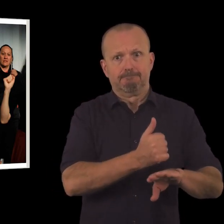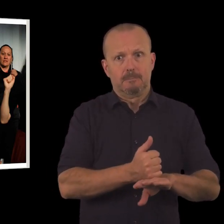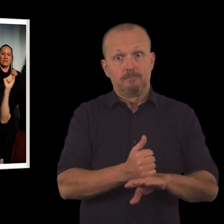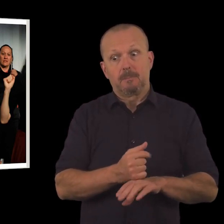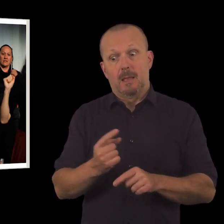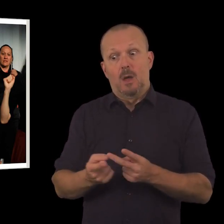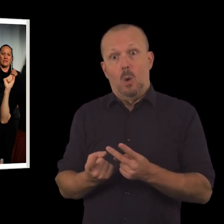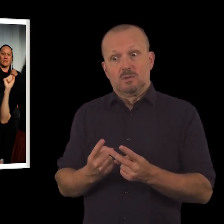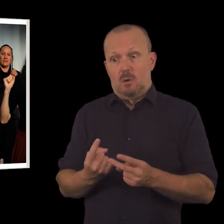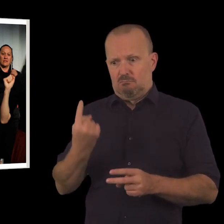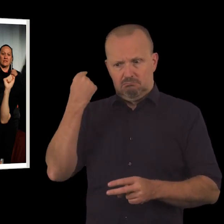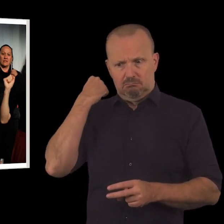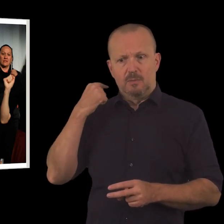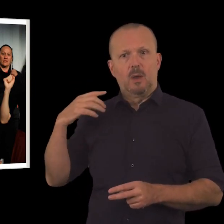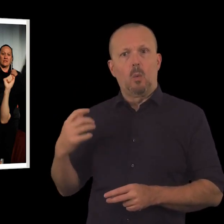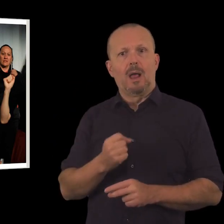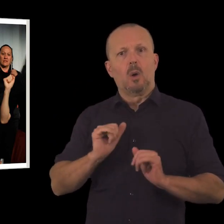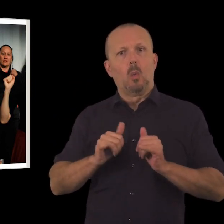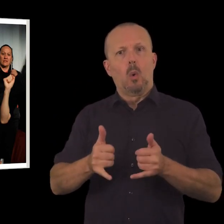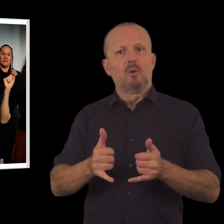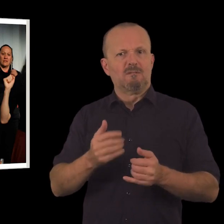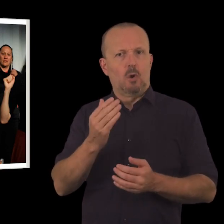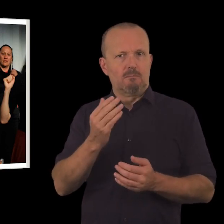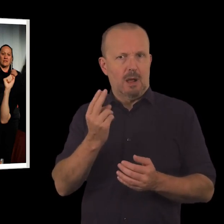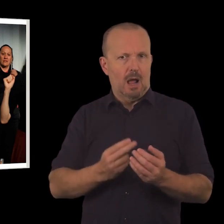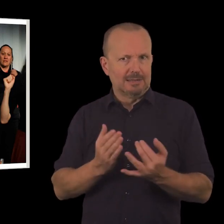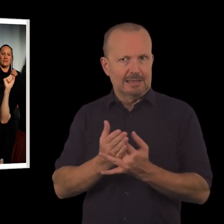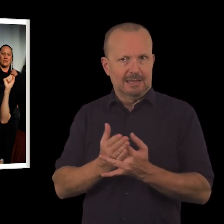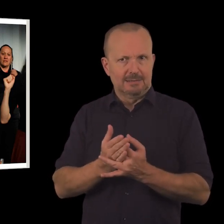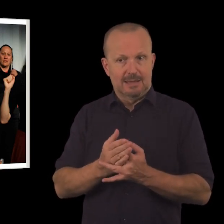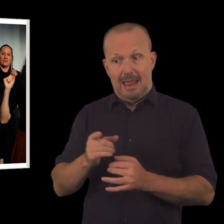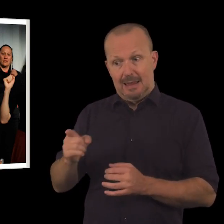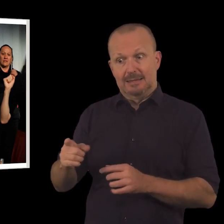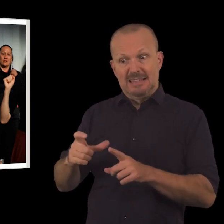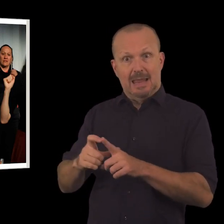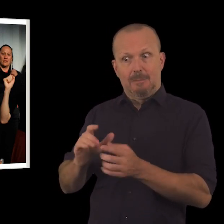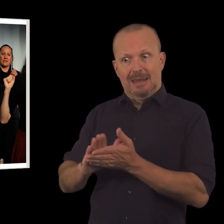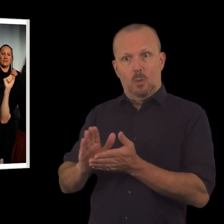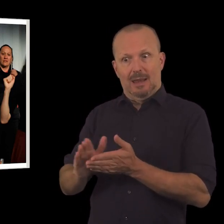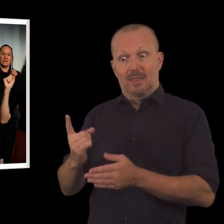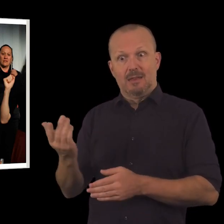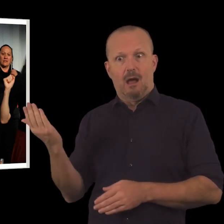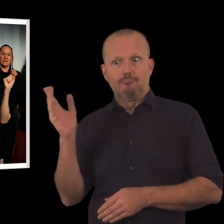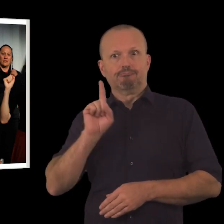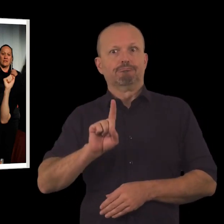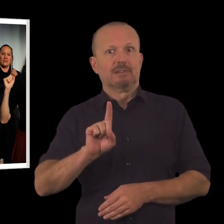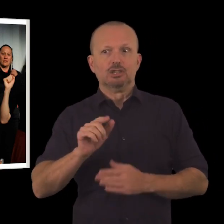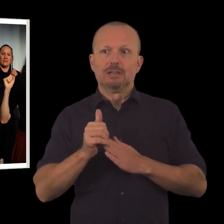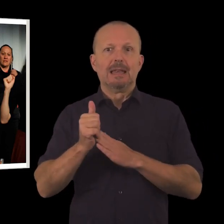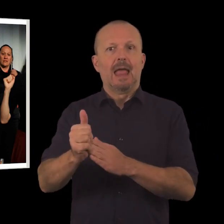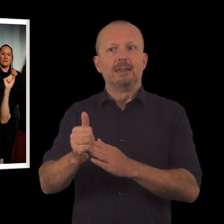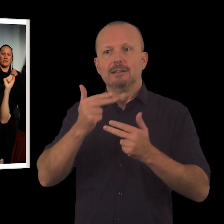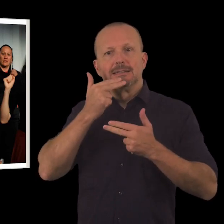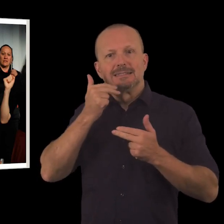Arts Access Creative Space Award one year, and Dame Hinewehi, as she's now known, led the singing of the national anthem that night